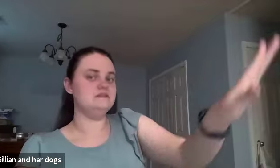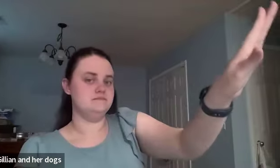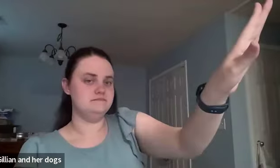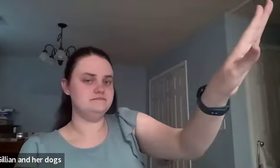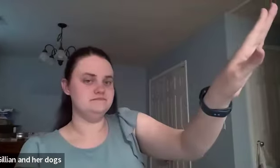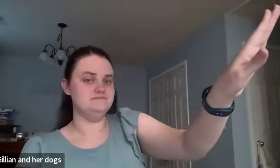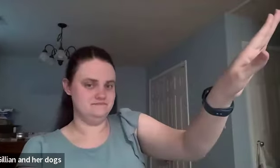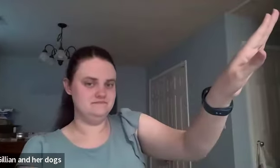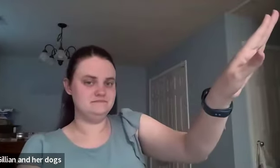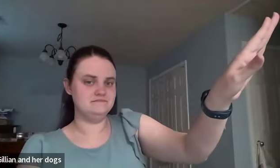elephant.